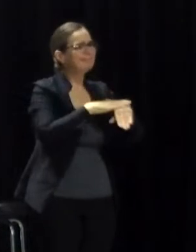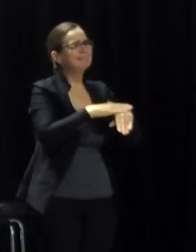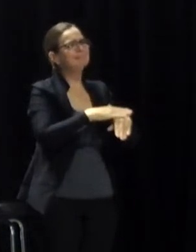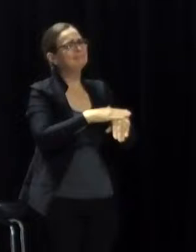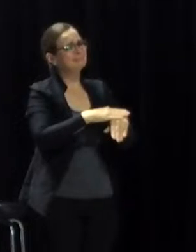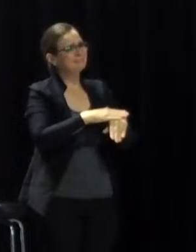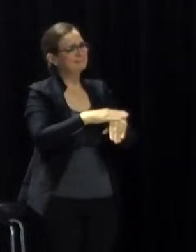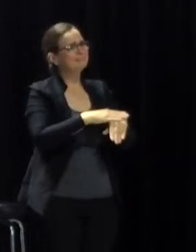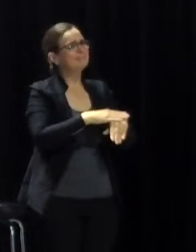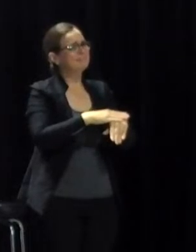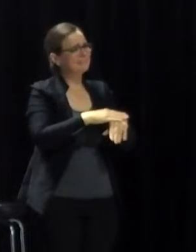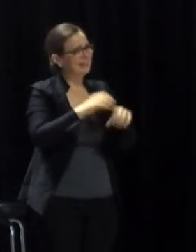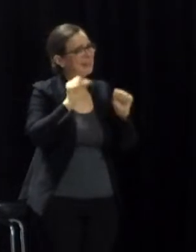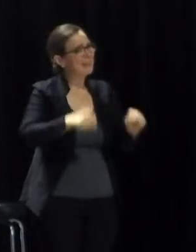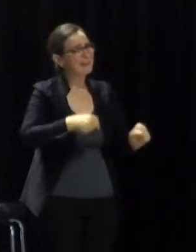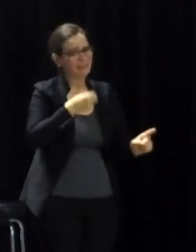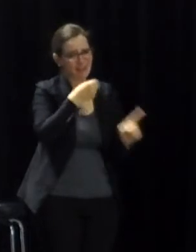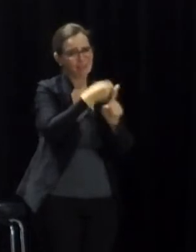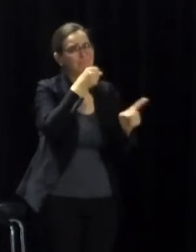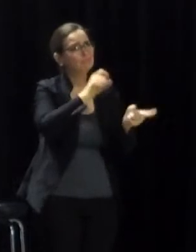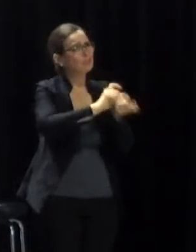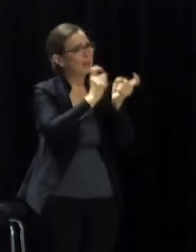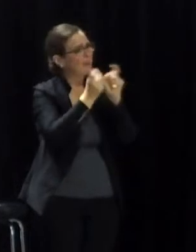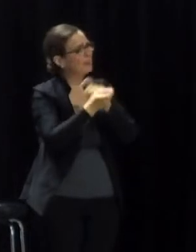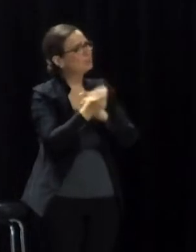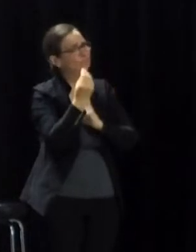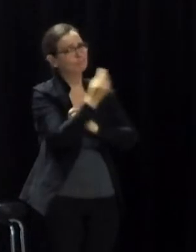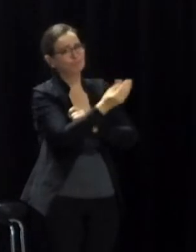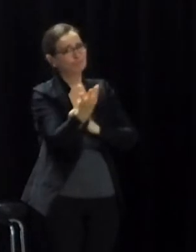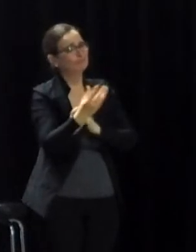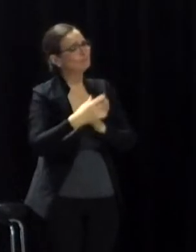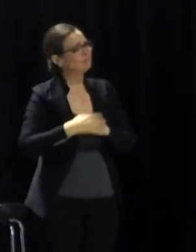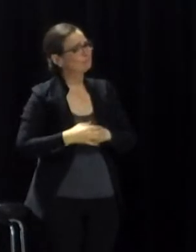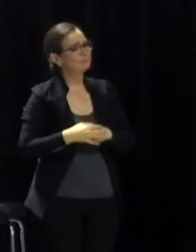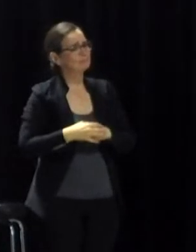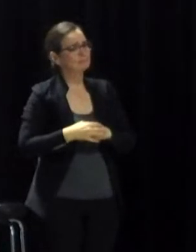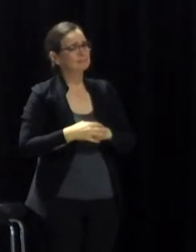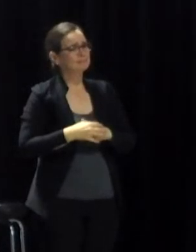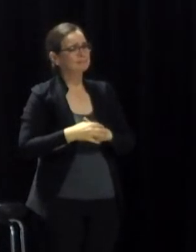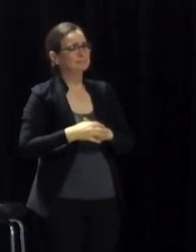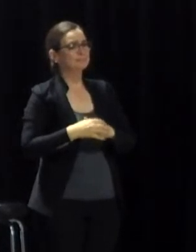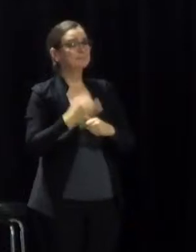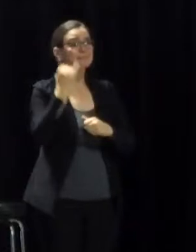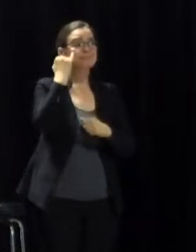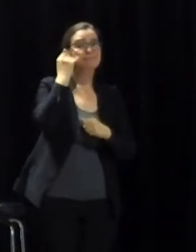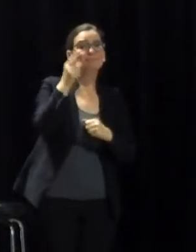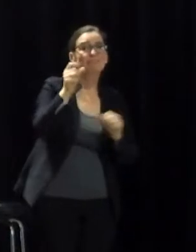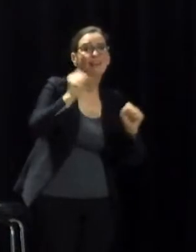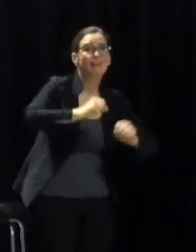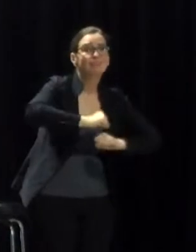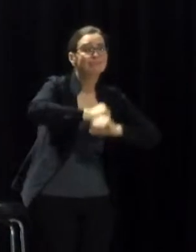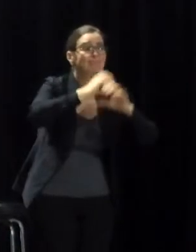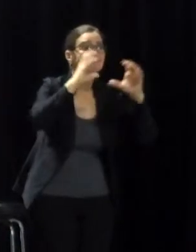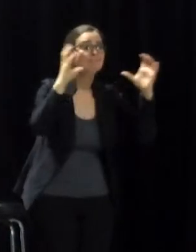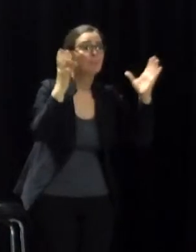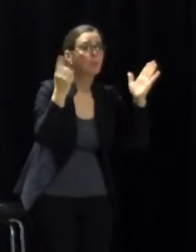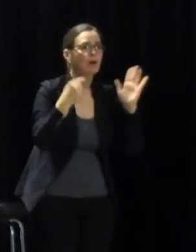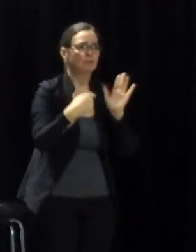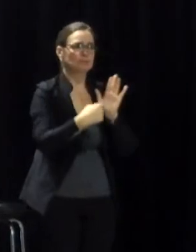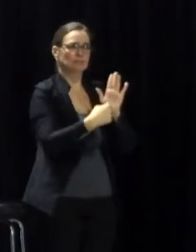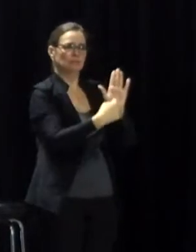We're a cluster away from having this happen. Imagine if we had 50 people in the same situation and times this, then you're